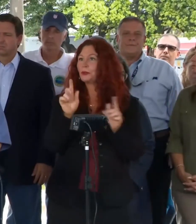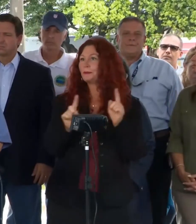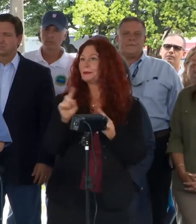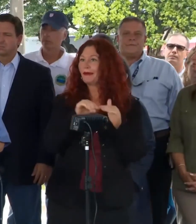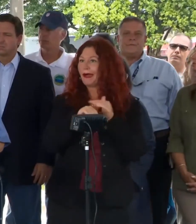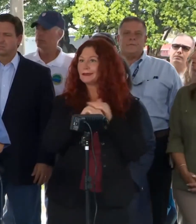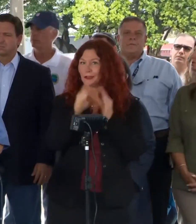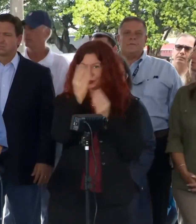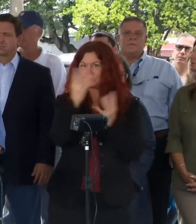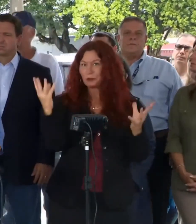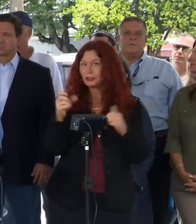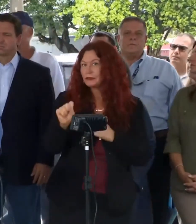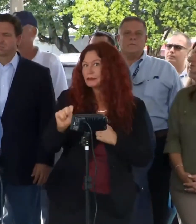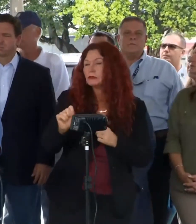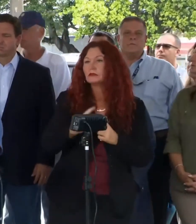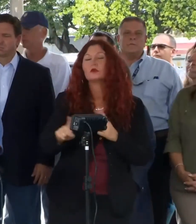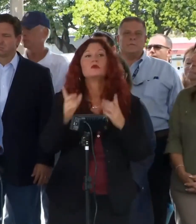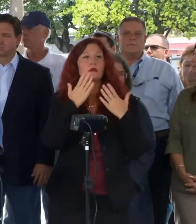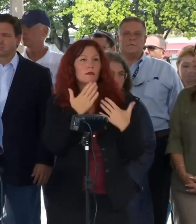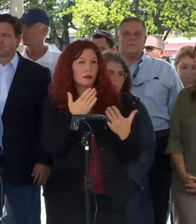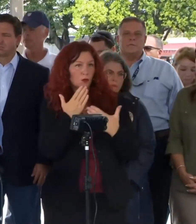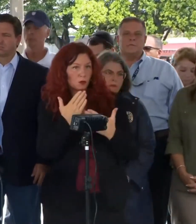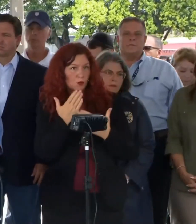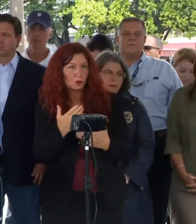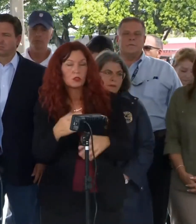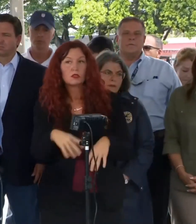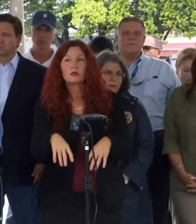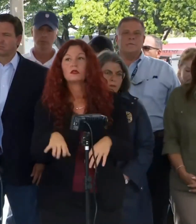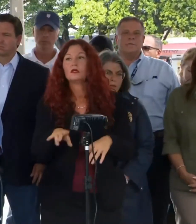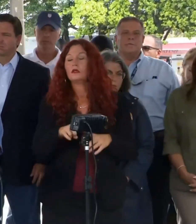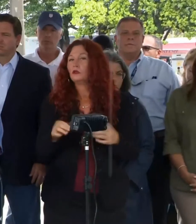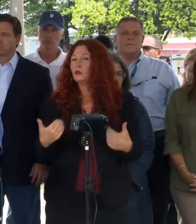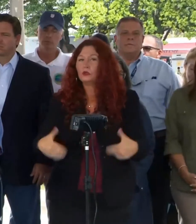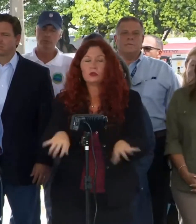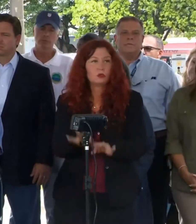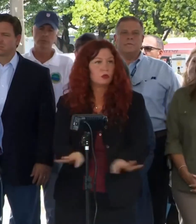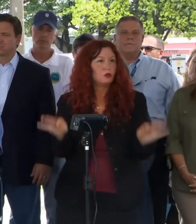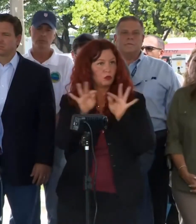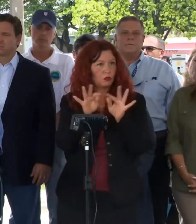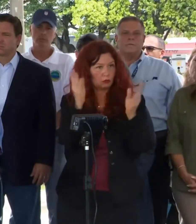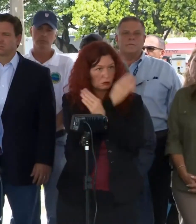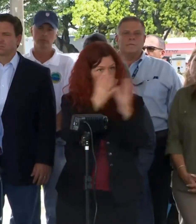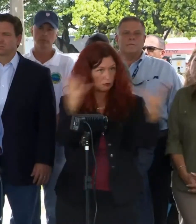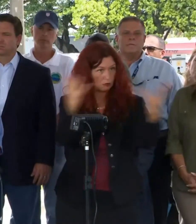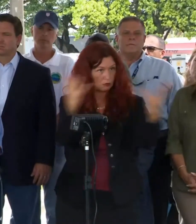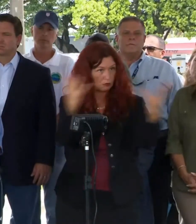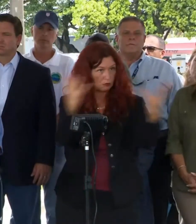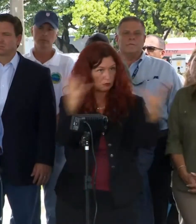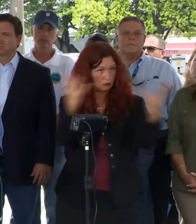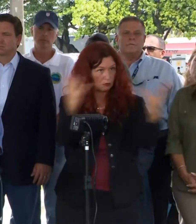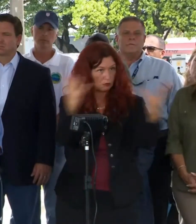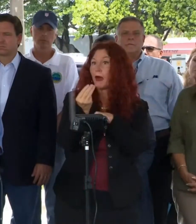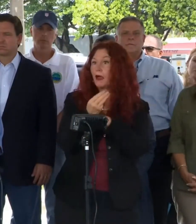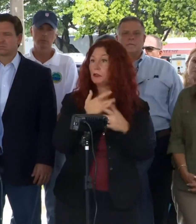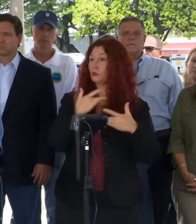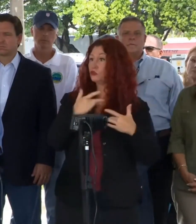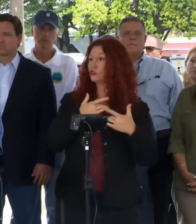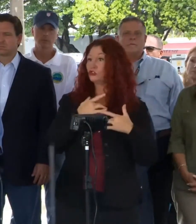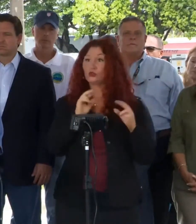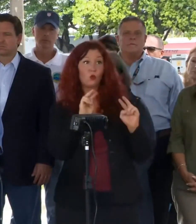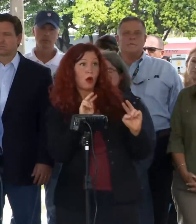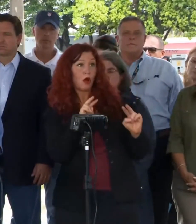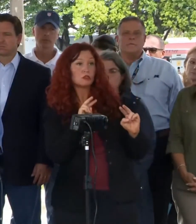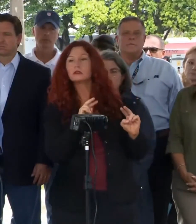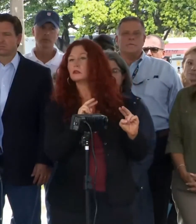from all of us, from my colleagues and I. That is very important. The world is looking, and your